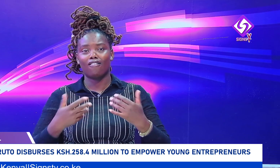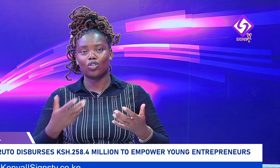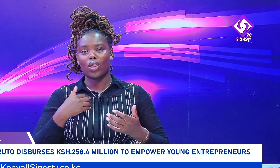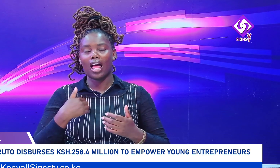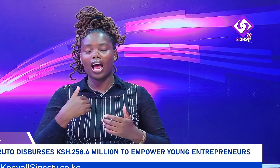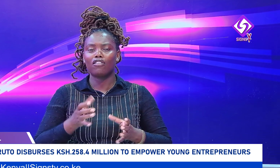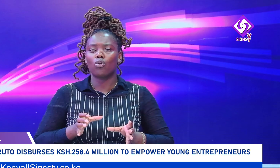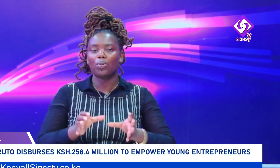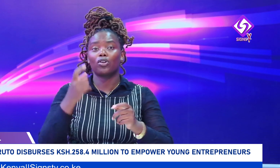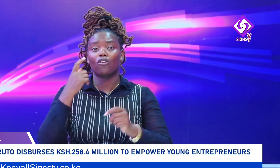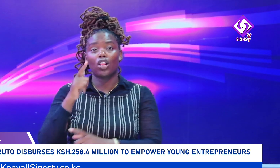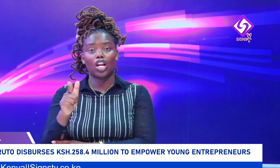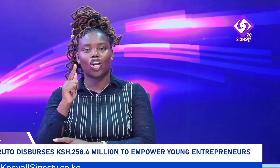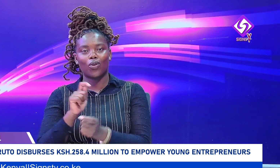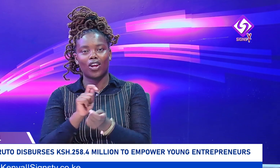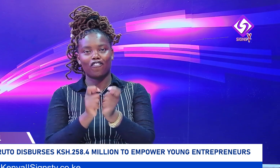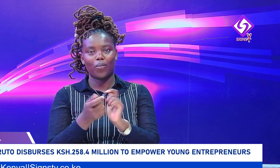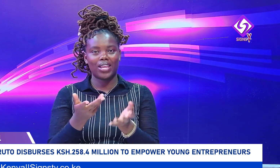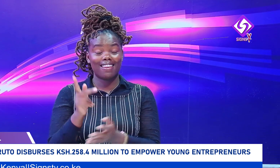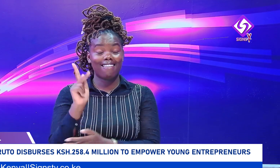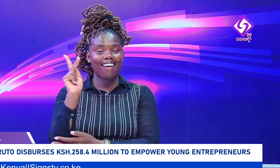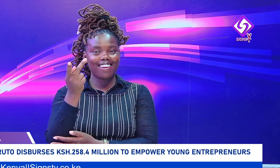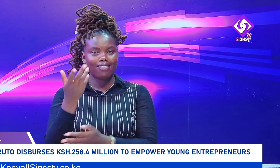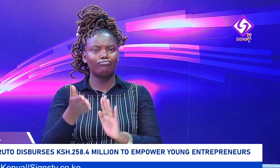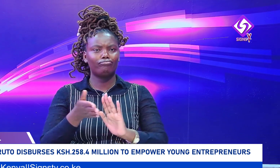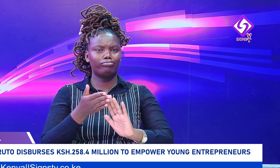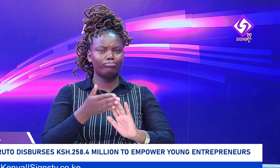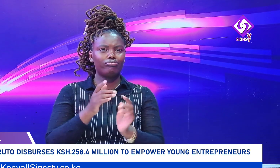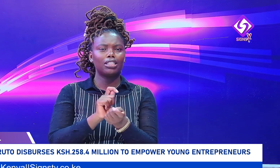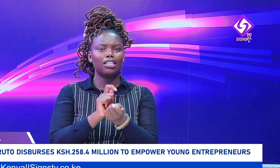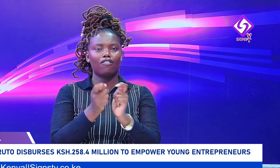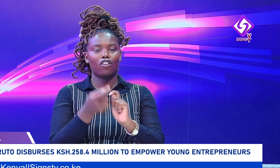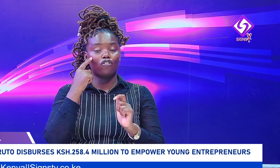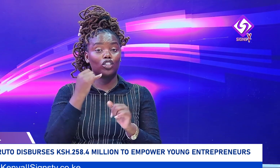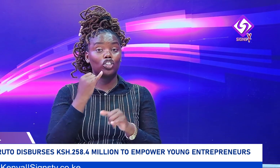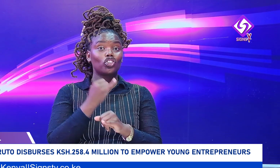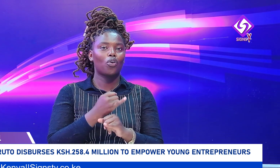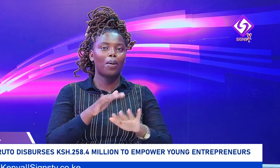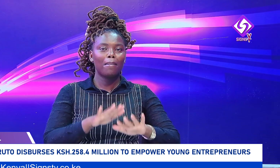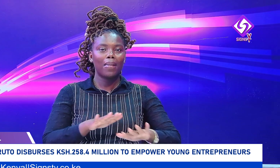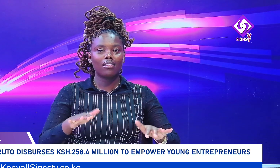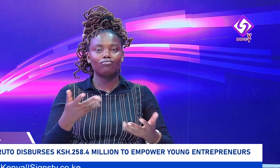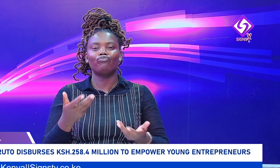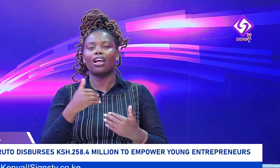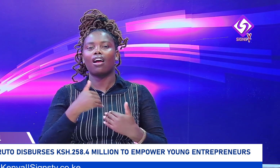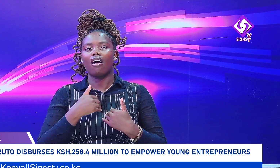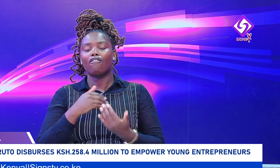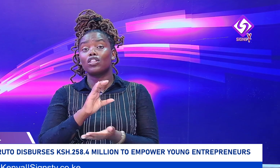Another news item. The push for legal reforms in Kenya's rapidly evolving job market took center